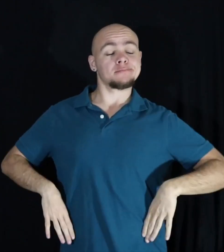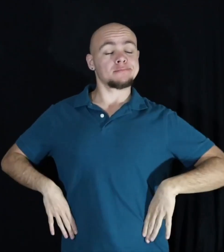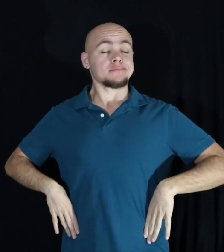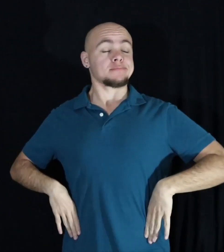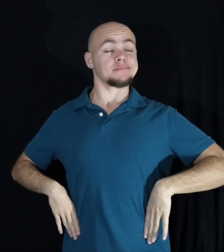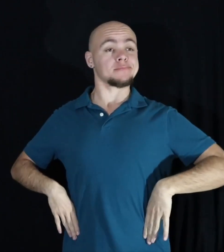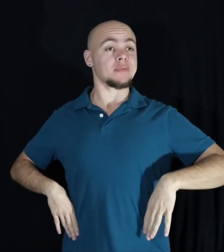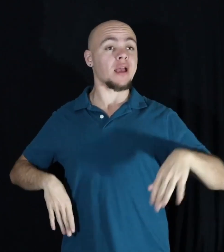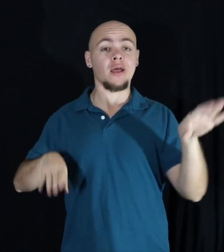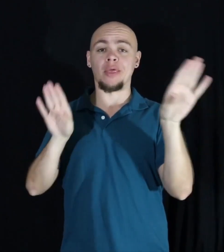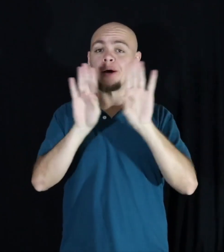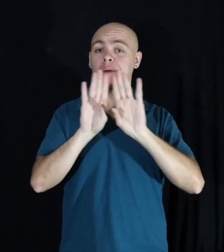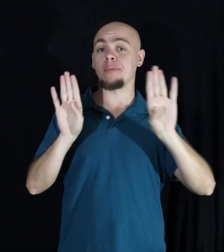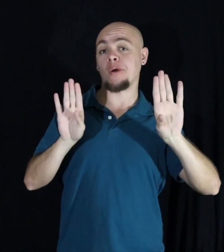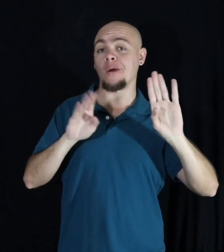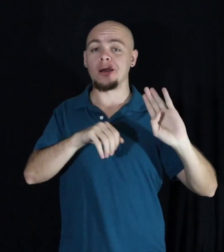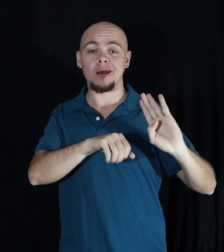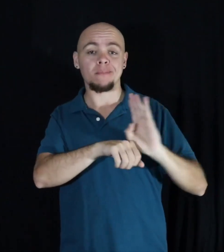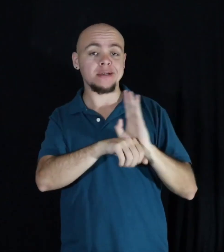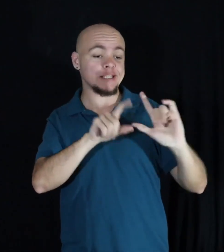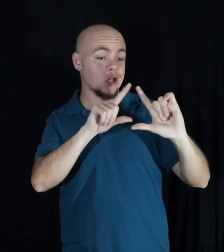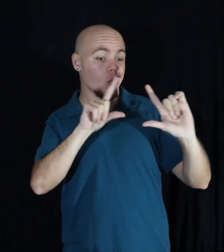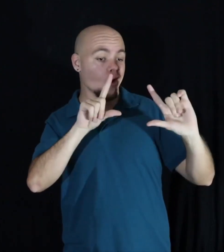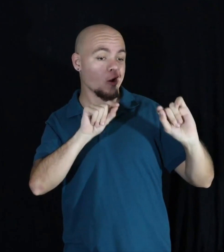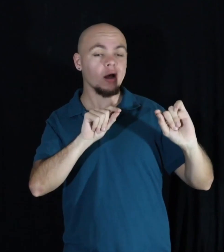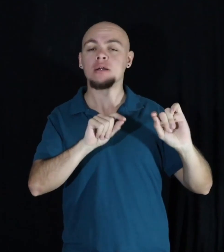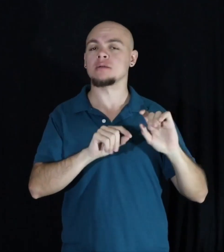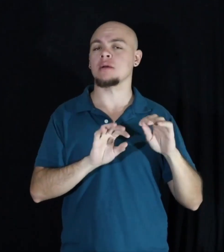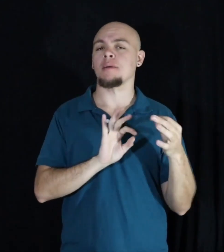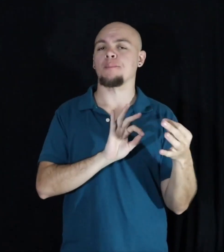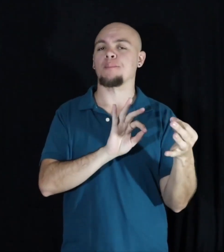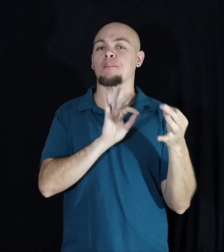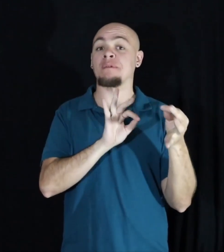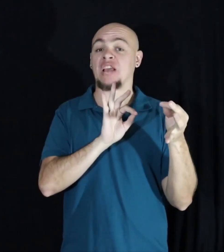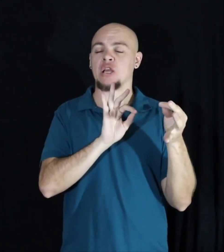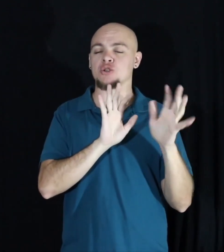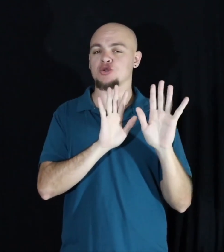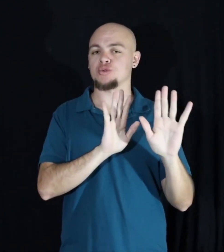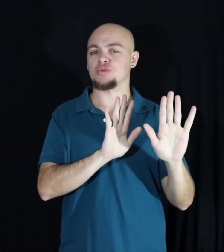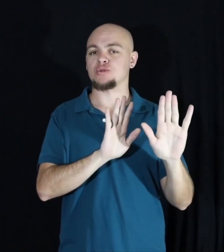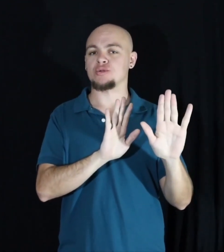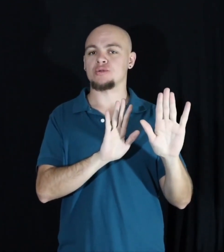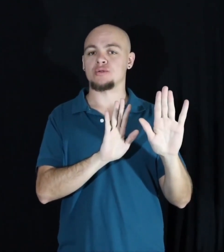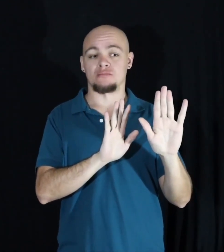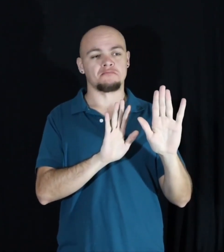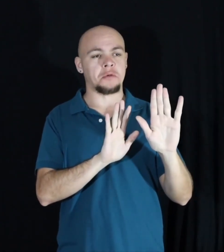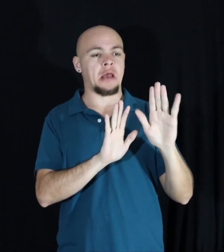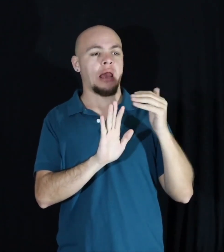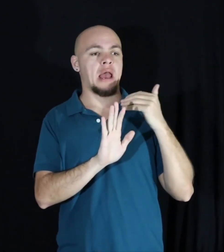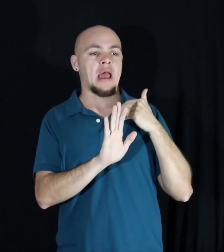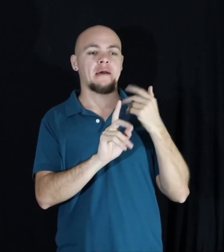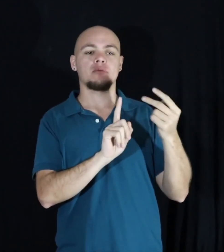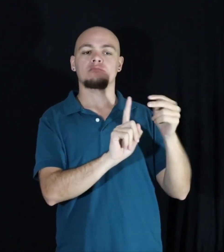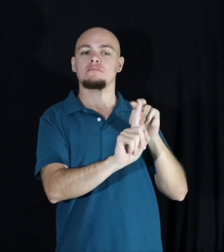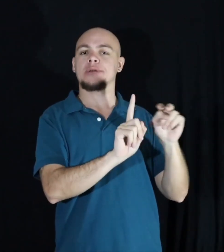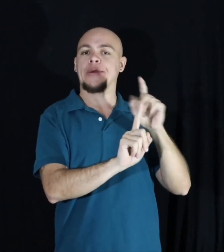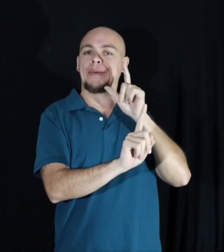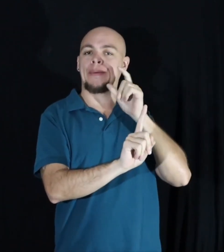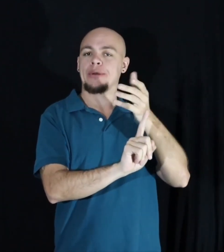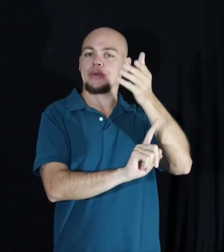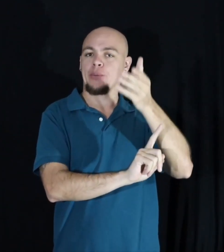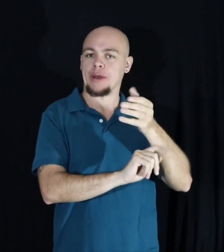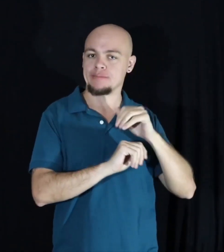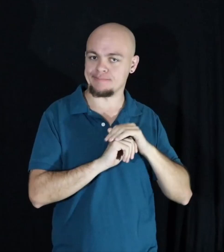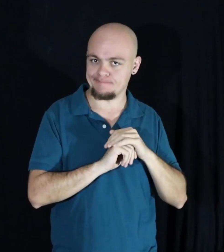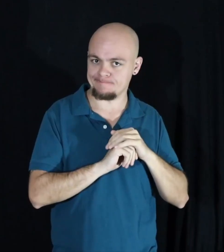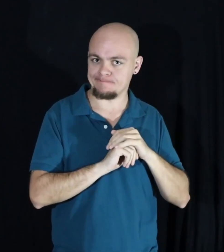on the billboards, they're on the business cards. It's all about perfection and creating a perception around who you are. Yet when I